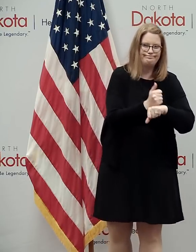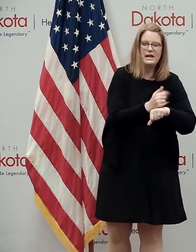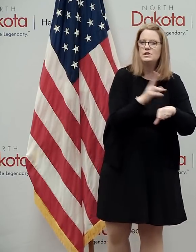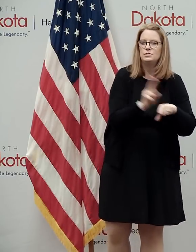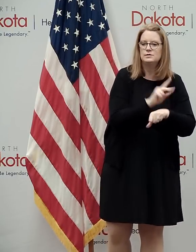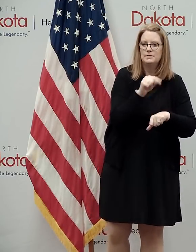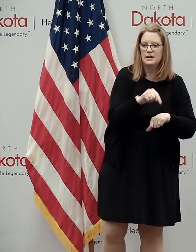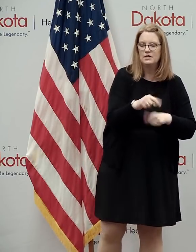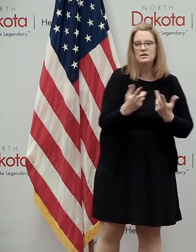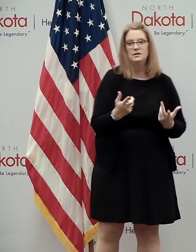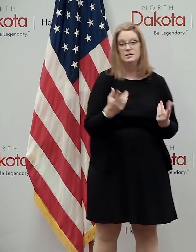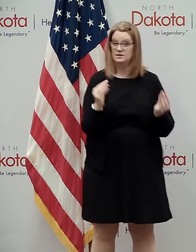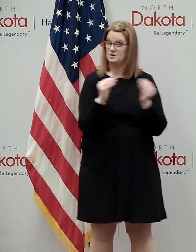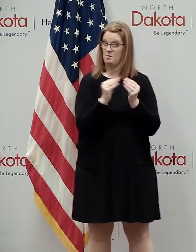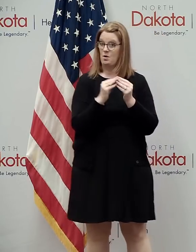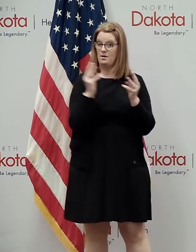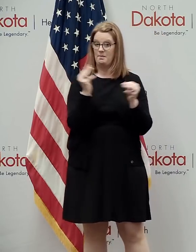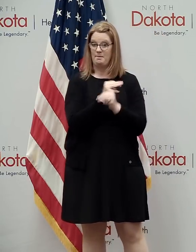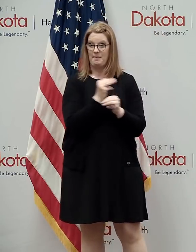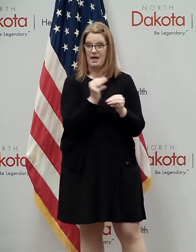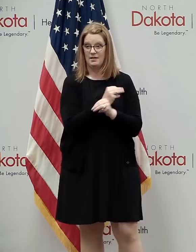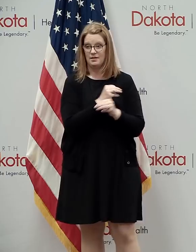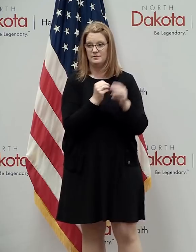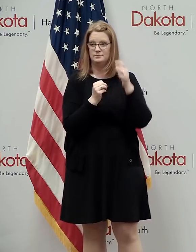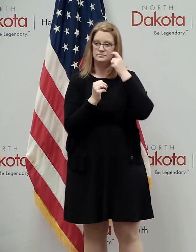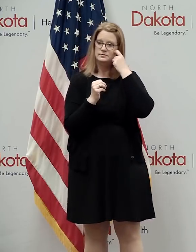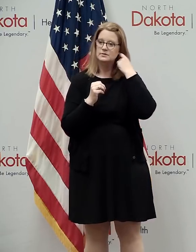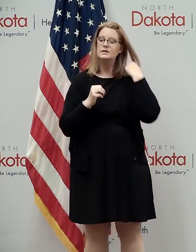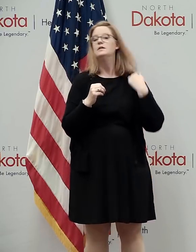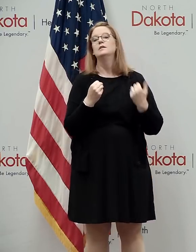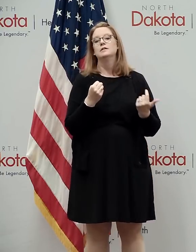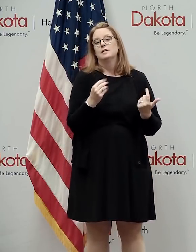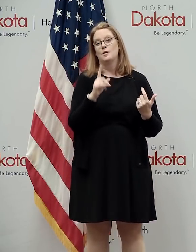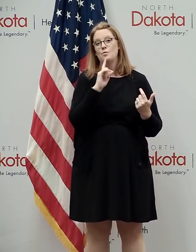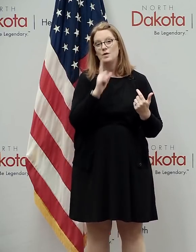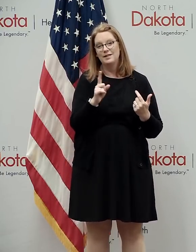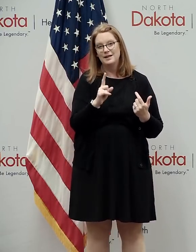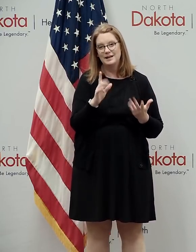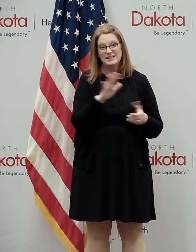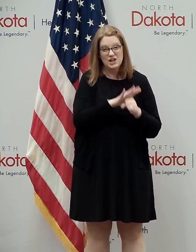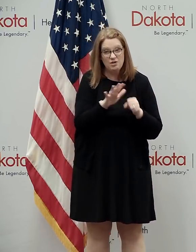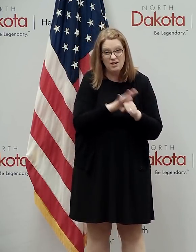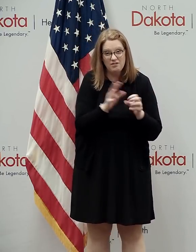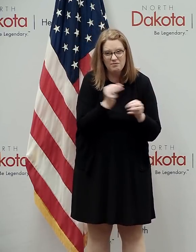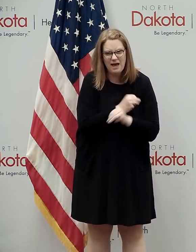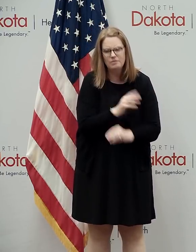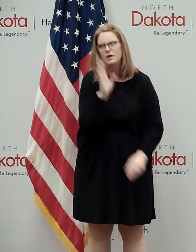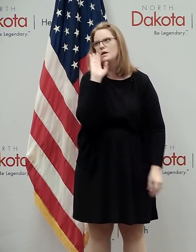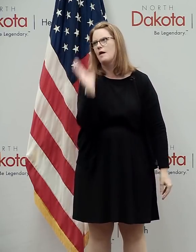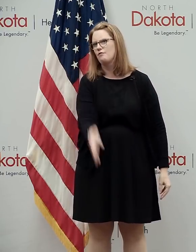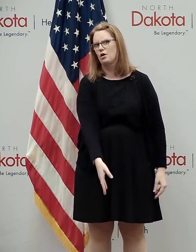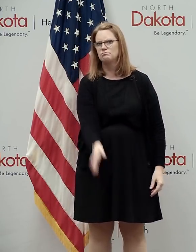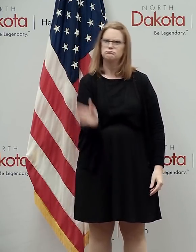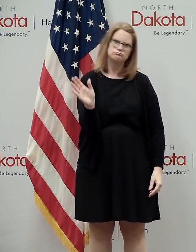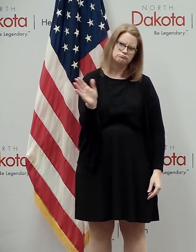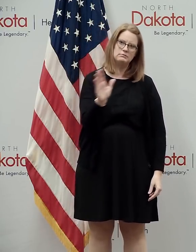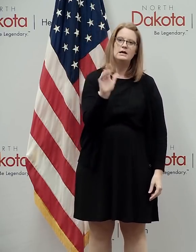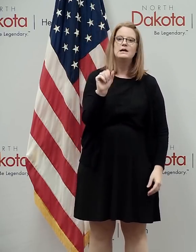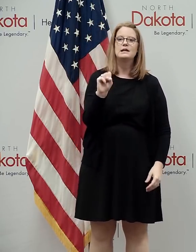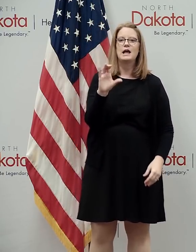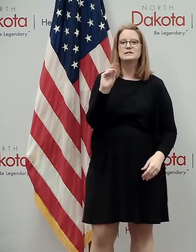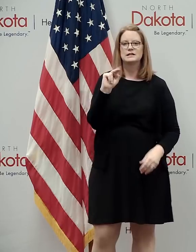more math for people, because you never get enough during these briefings. But Cass County